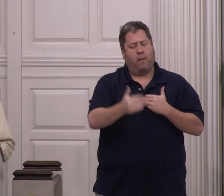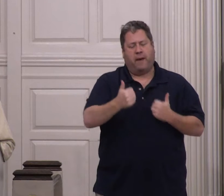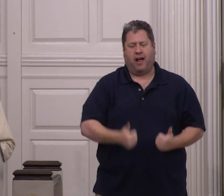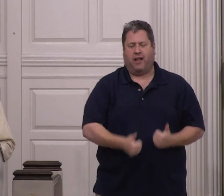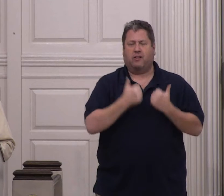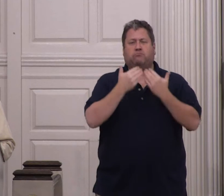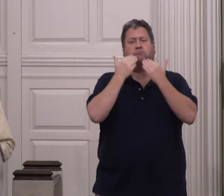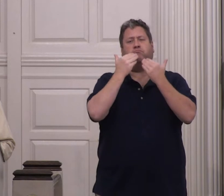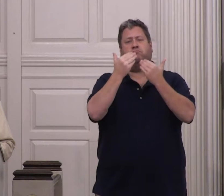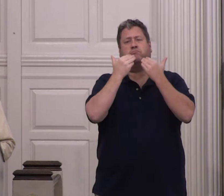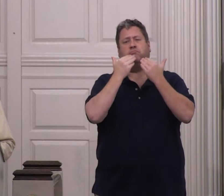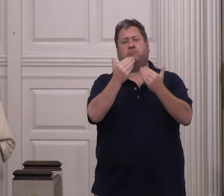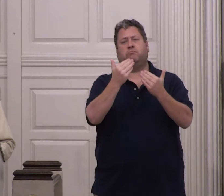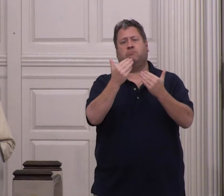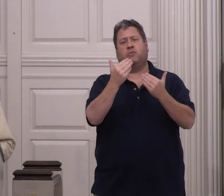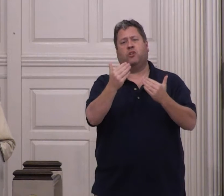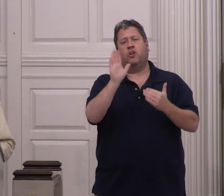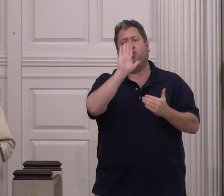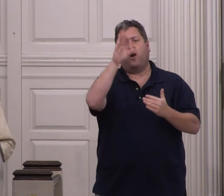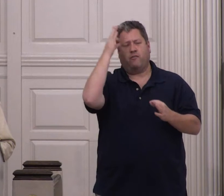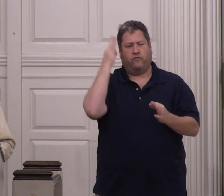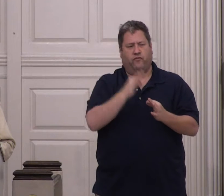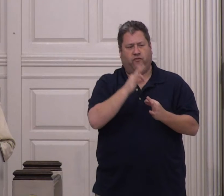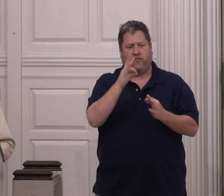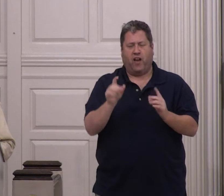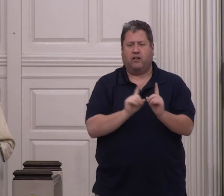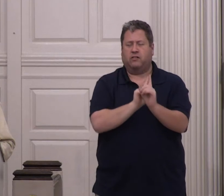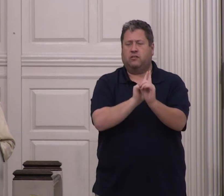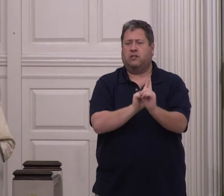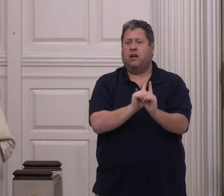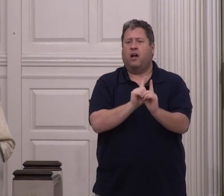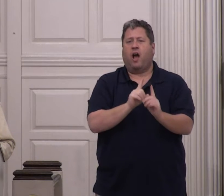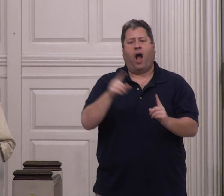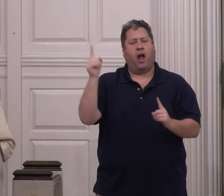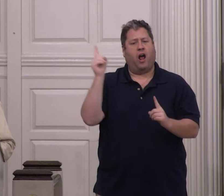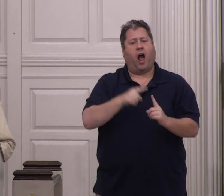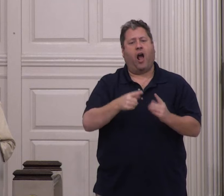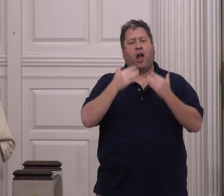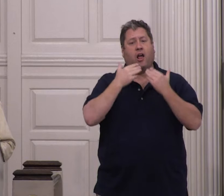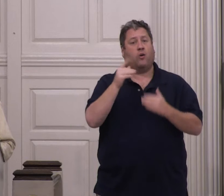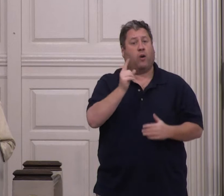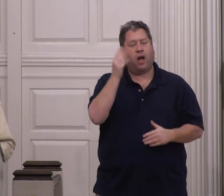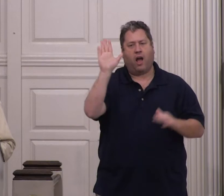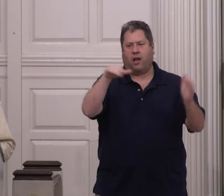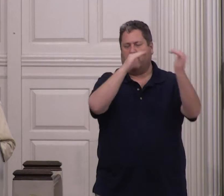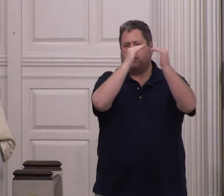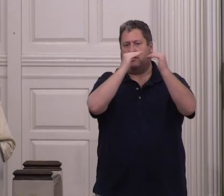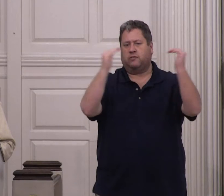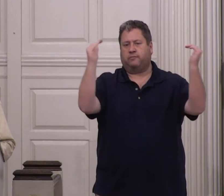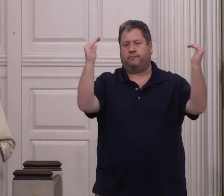be grateful to you and will be your faithful client until I can thank you in heaven.